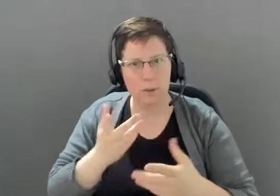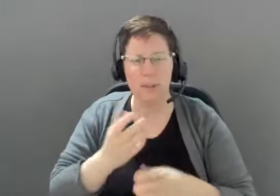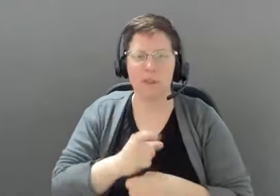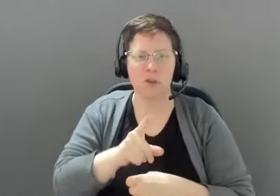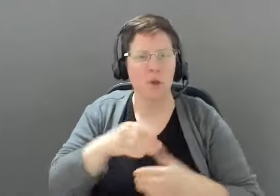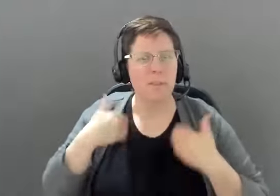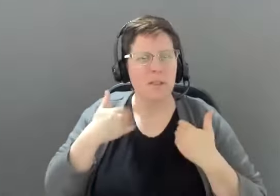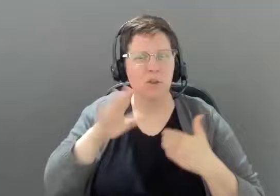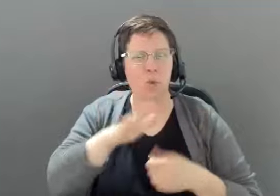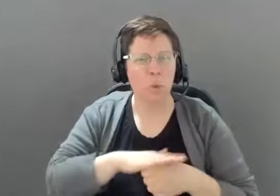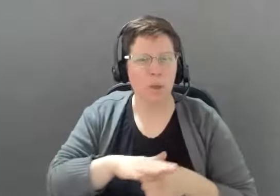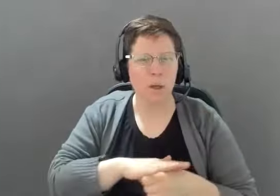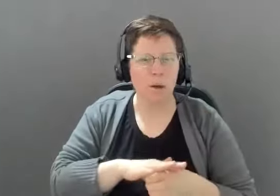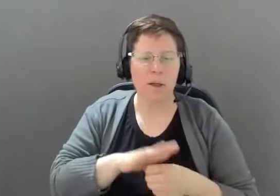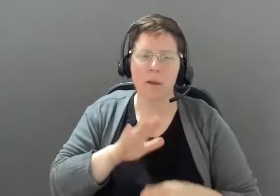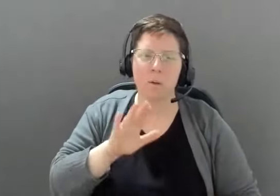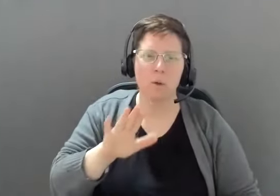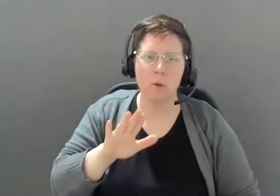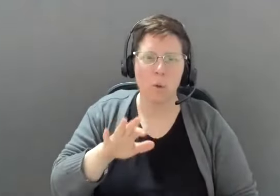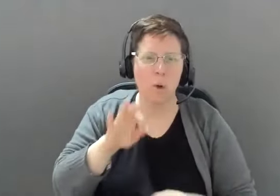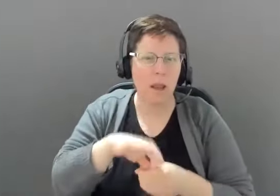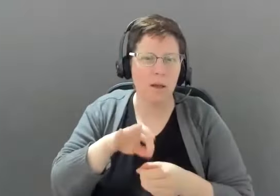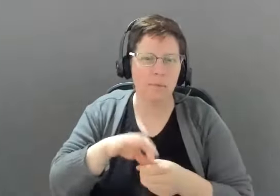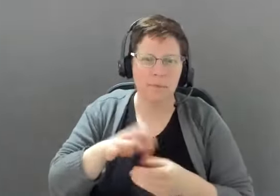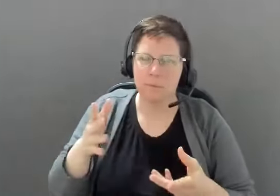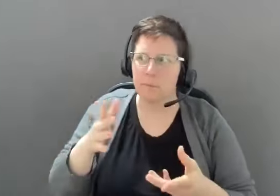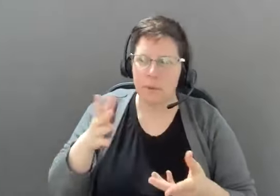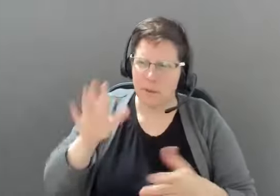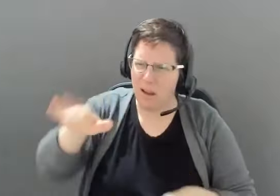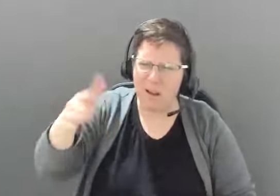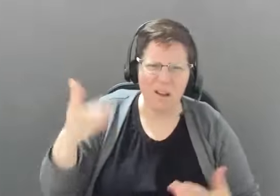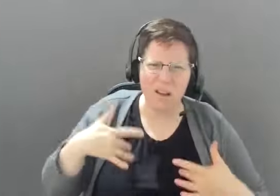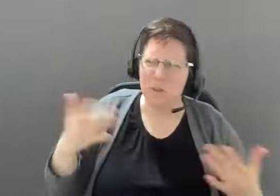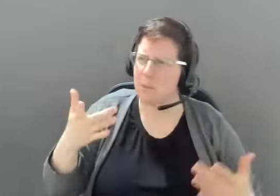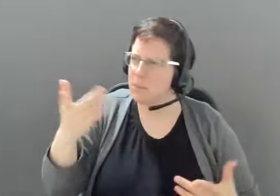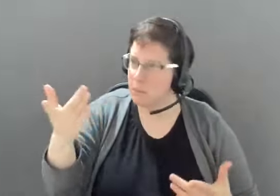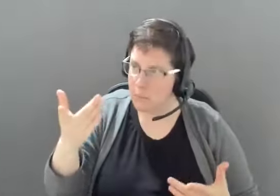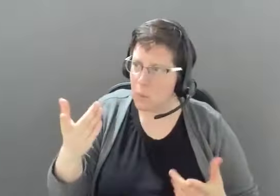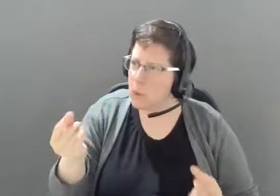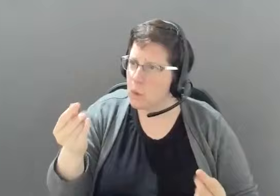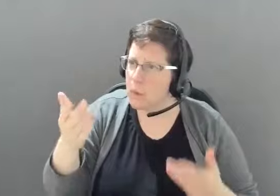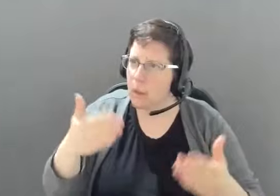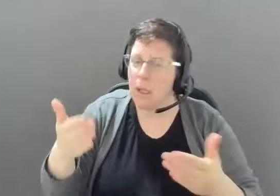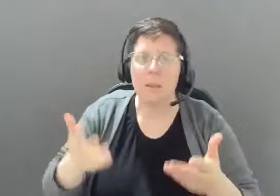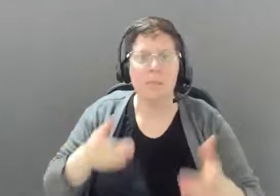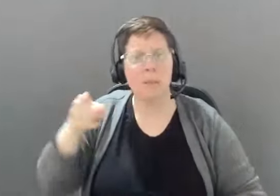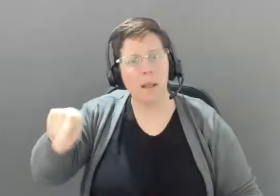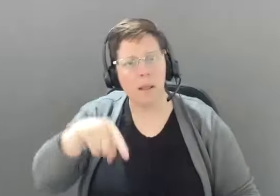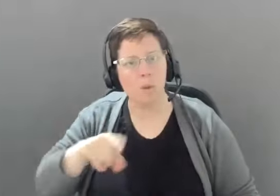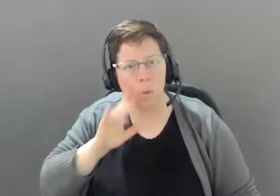area, or your elected representatives and say, hey, what are we doing on this? Then maybe it will give them pause and, start some of